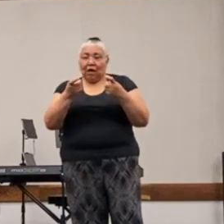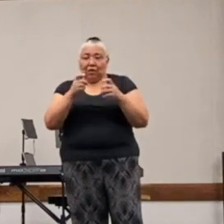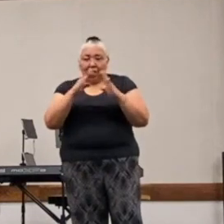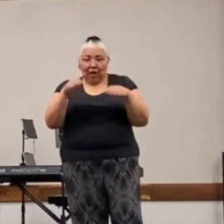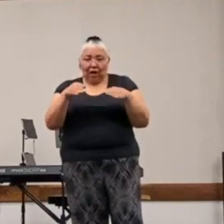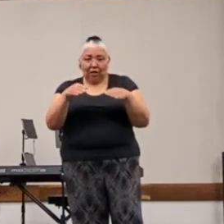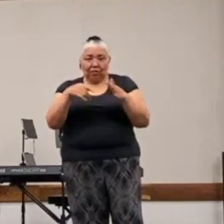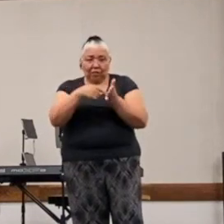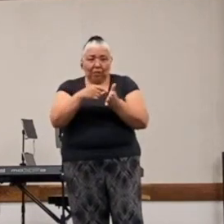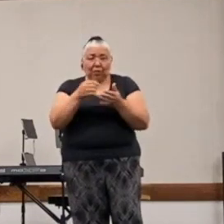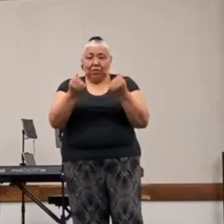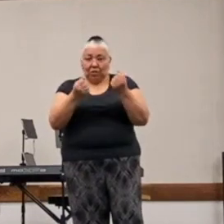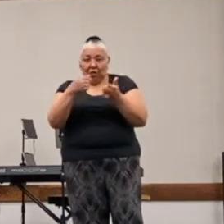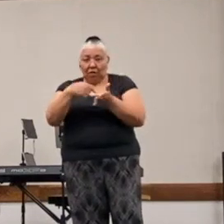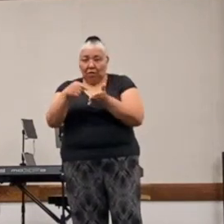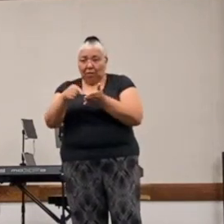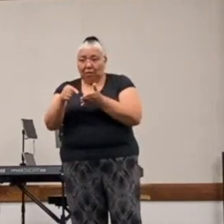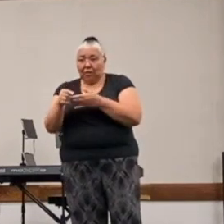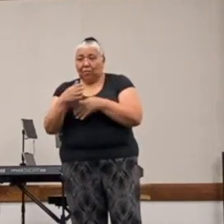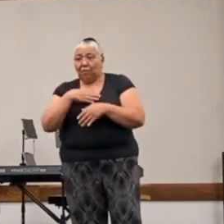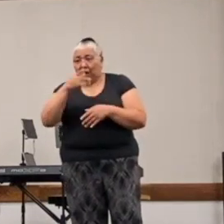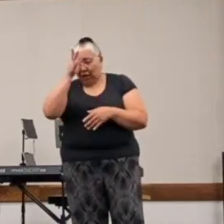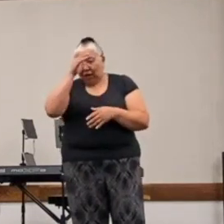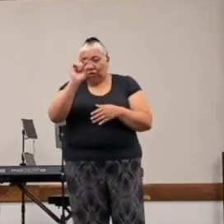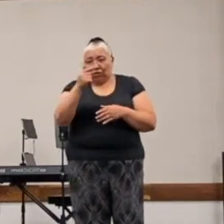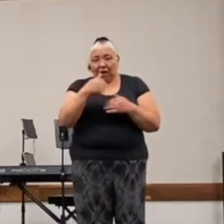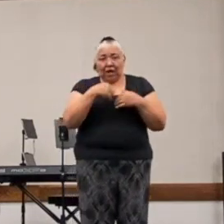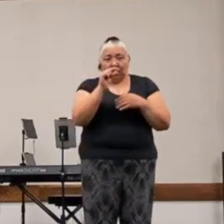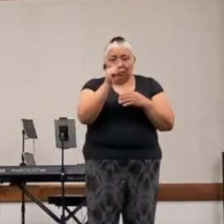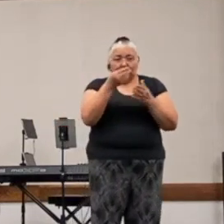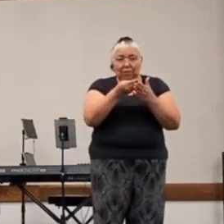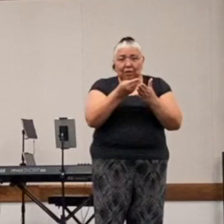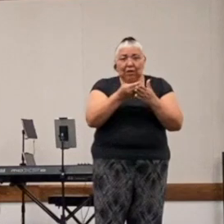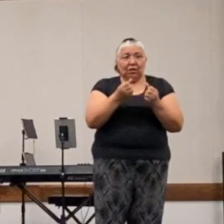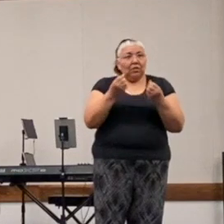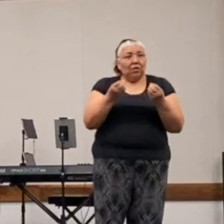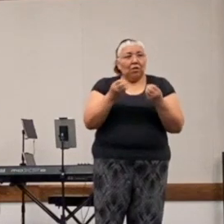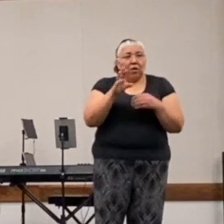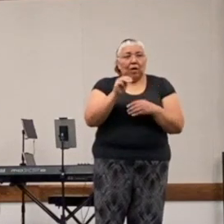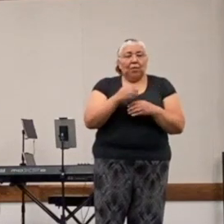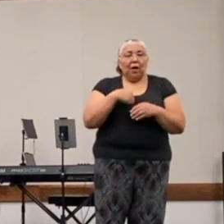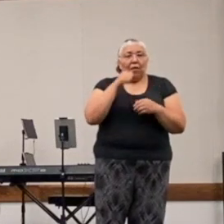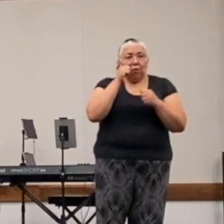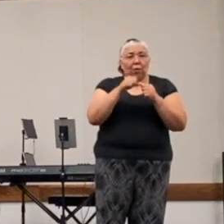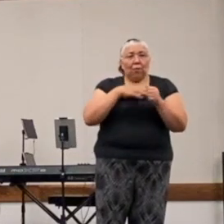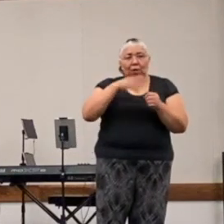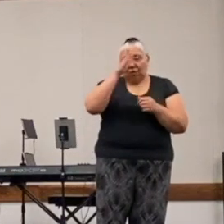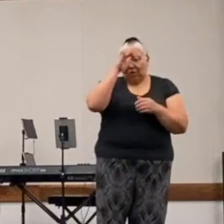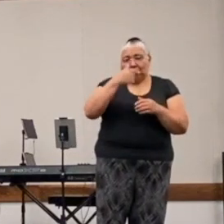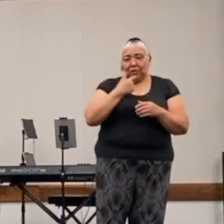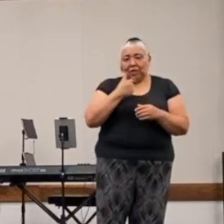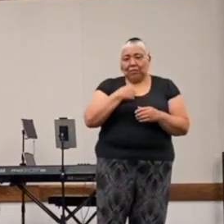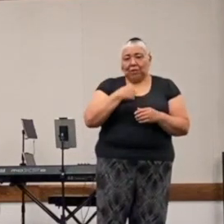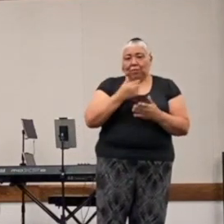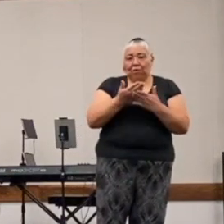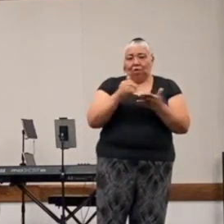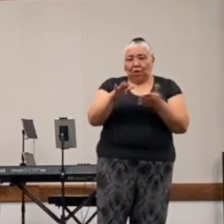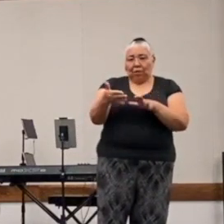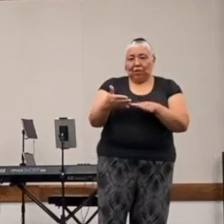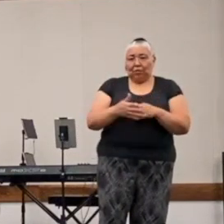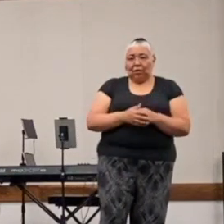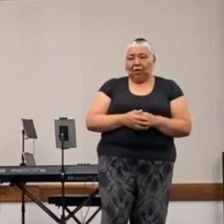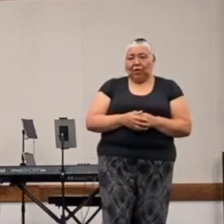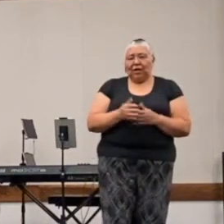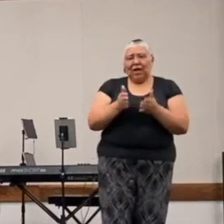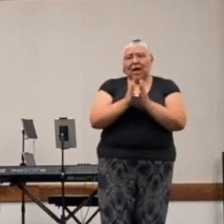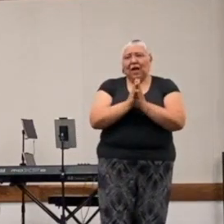able to handle the car payments? You know, my dad just had little money. And so I remember my father saying to me before he passed away, because he